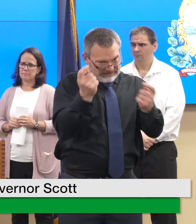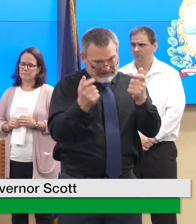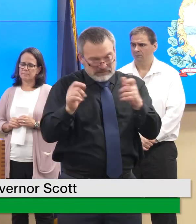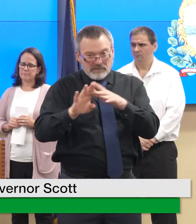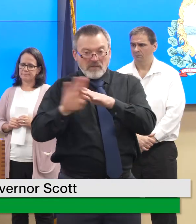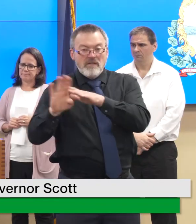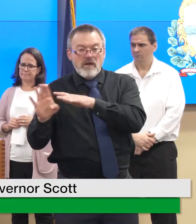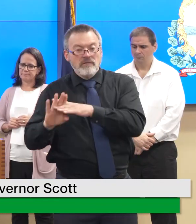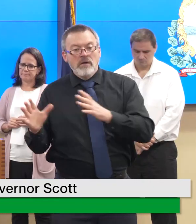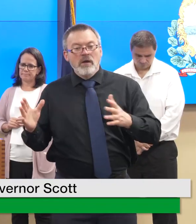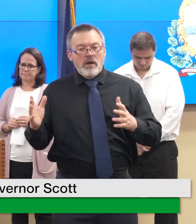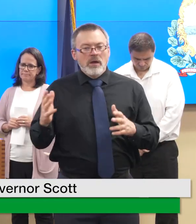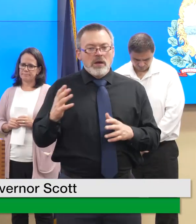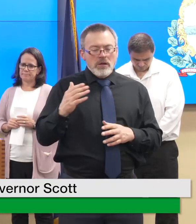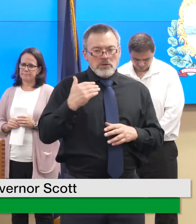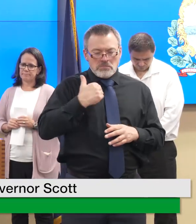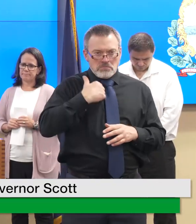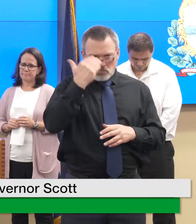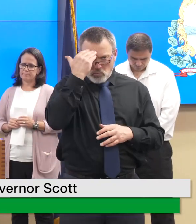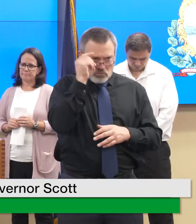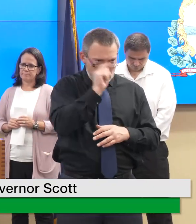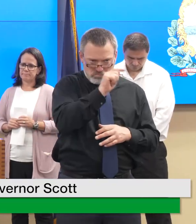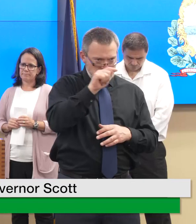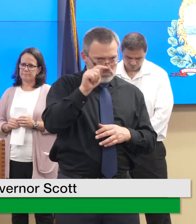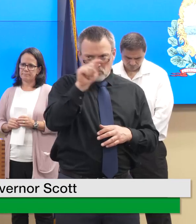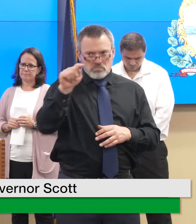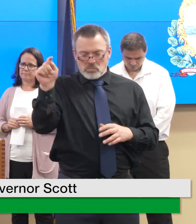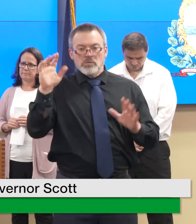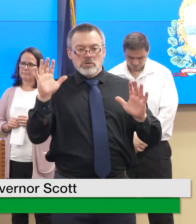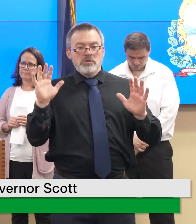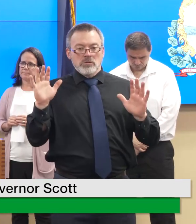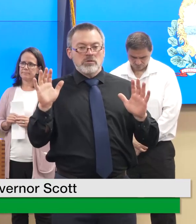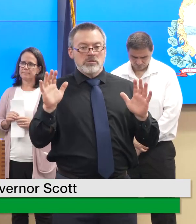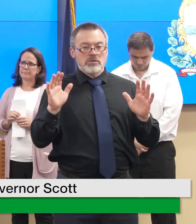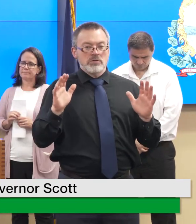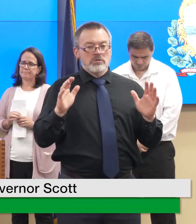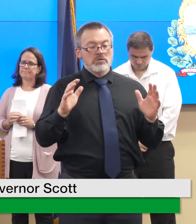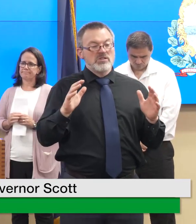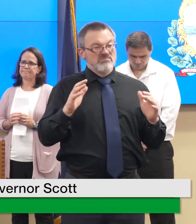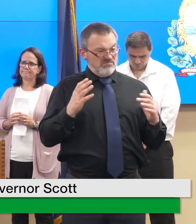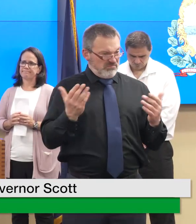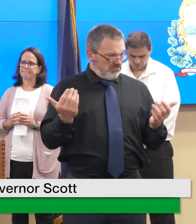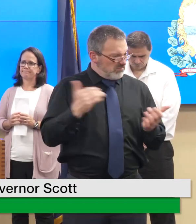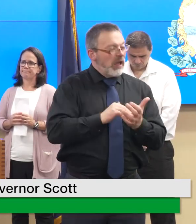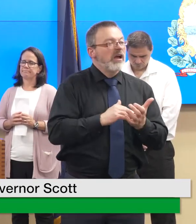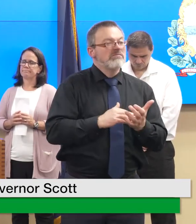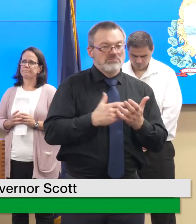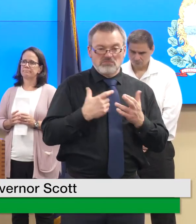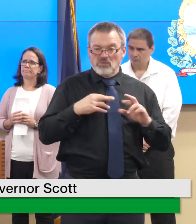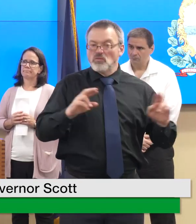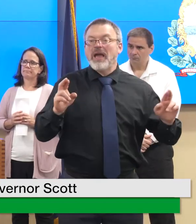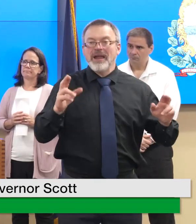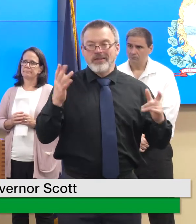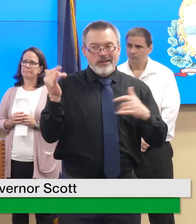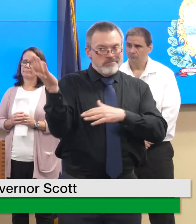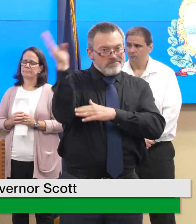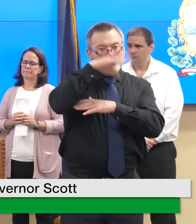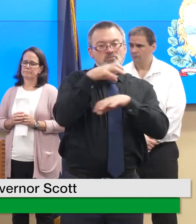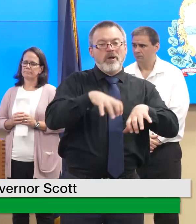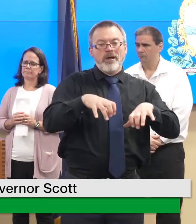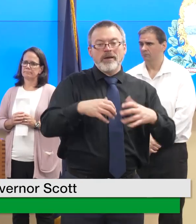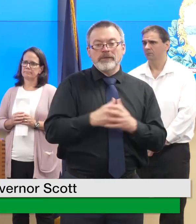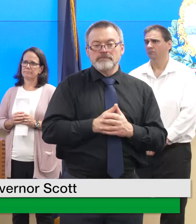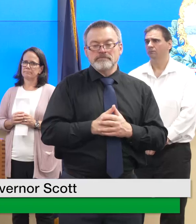for. And they'll be ready today for whatever the weather serves up. So. Yeah, the last question for the governor too. I